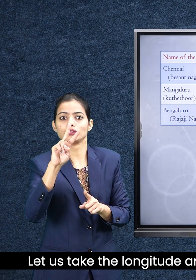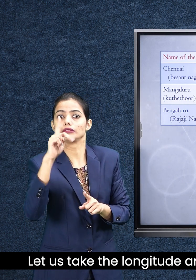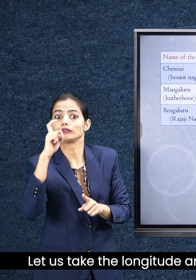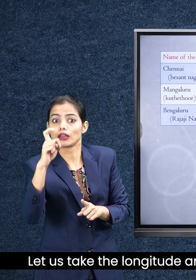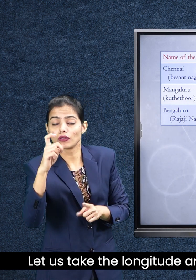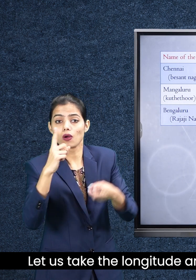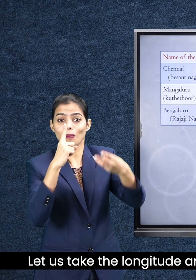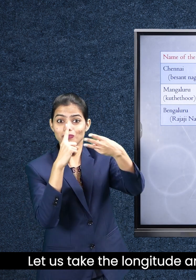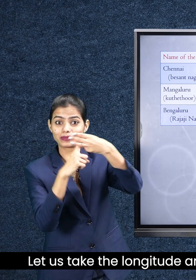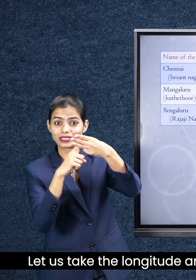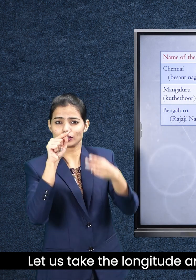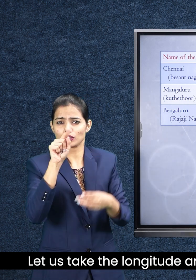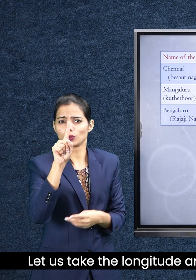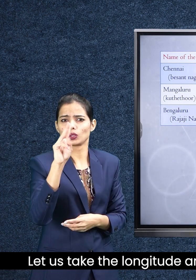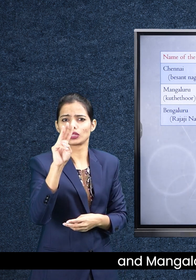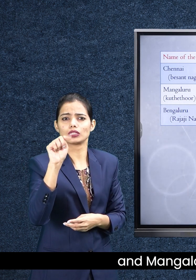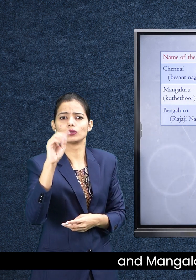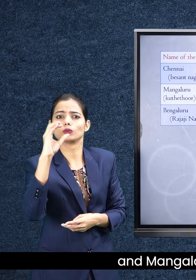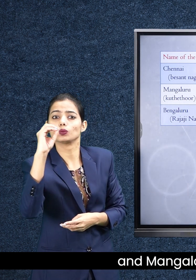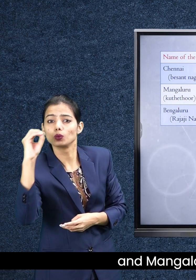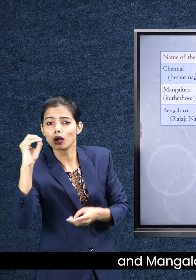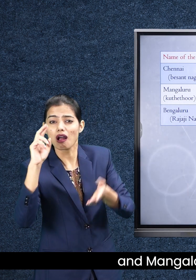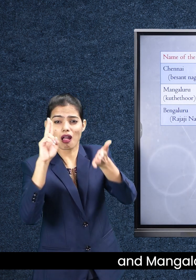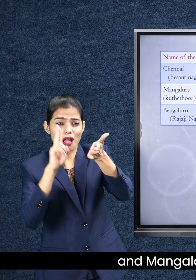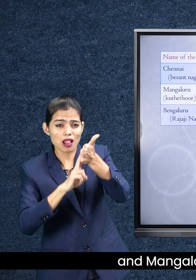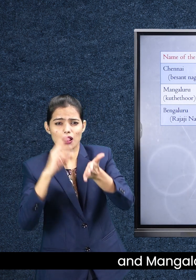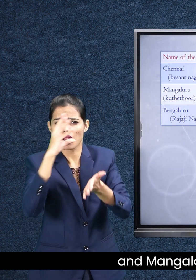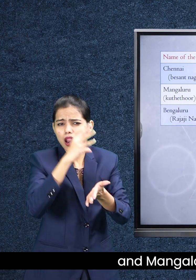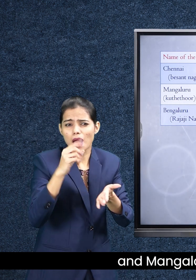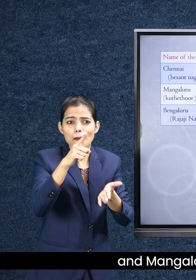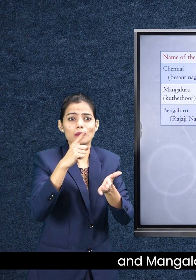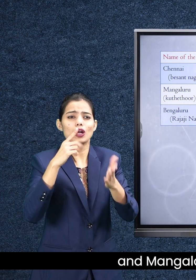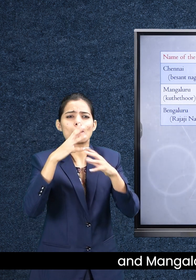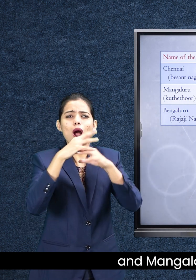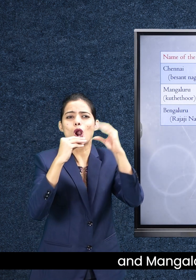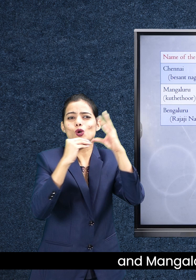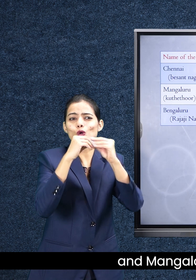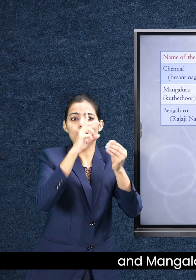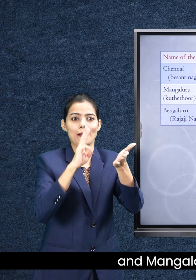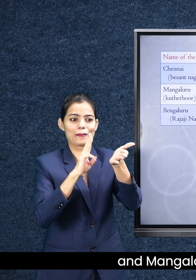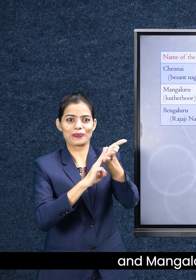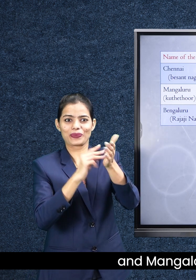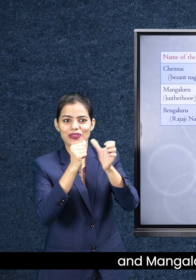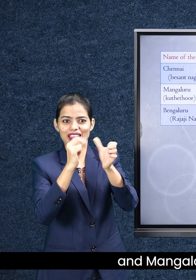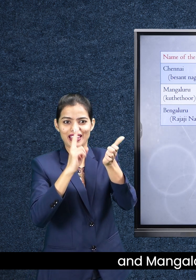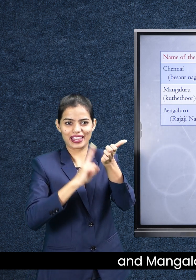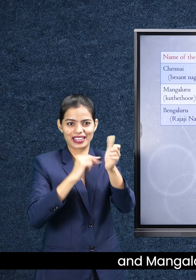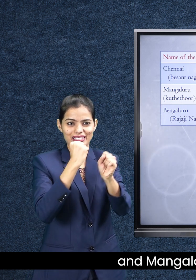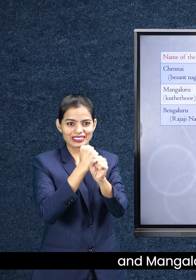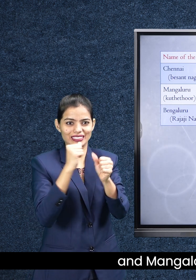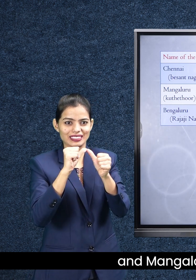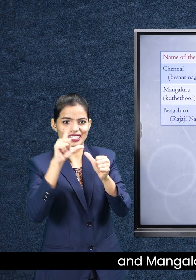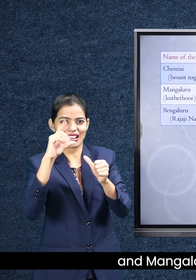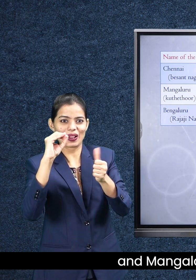degree north and Mangalore 74.85 degree east, 13 degree north as